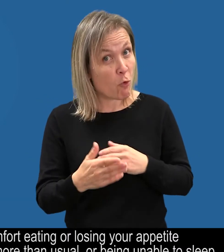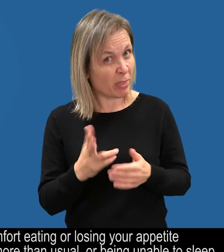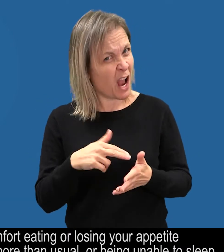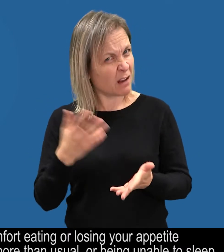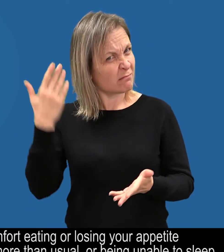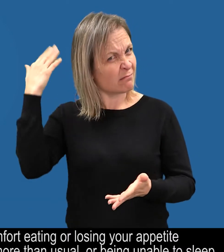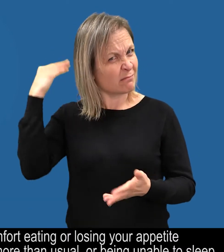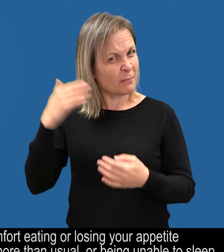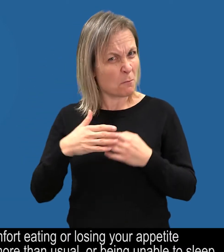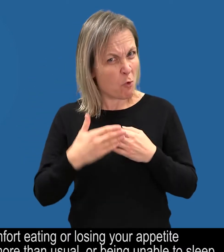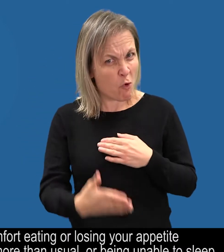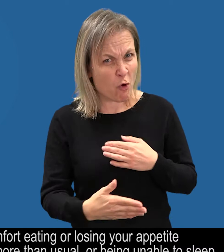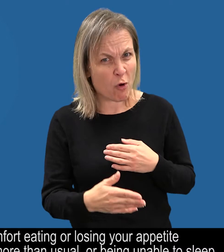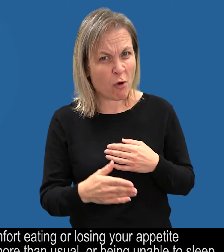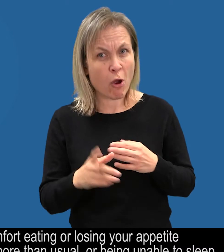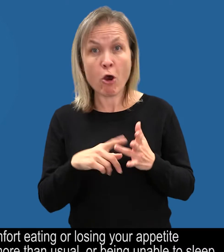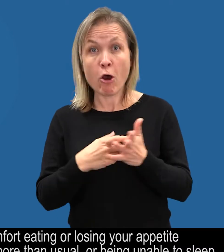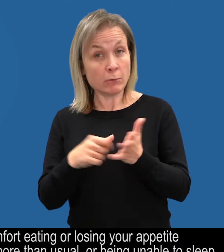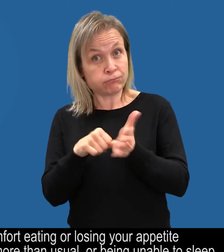sleeping more than usual or being unable to sleep,